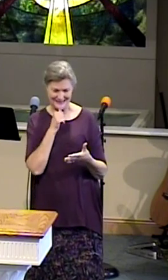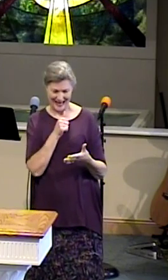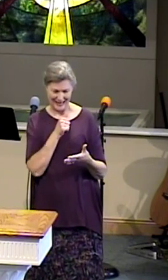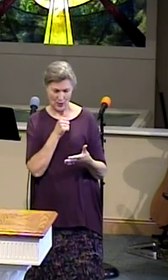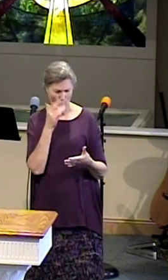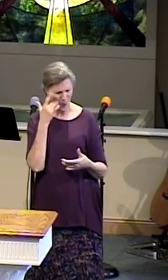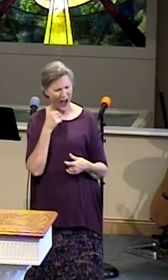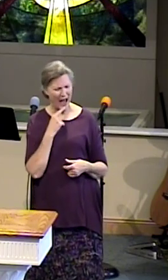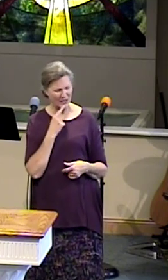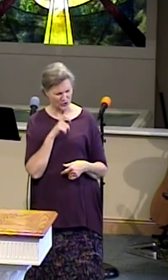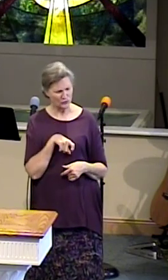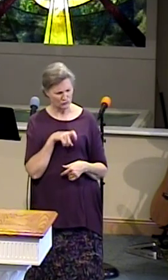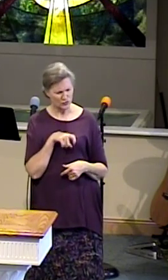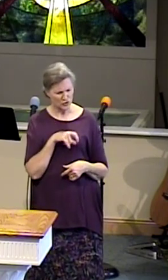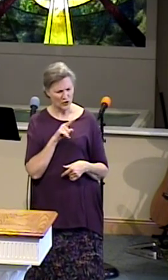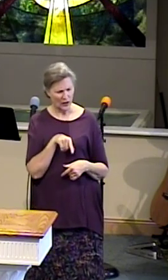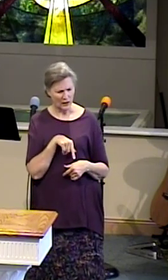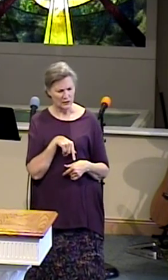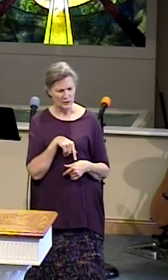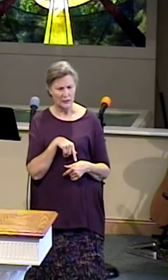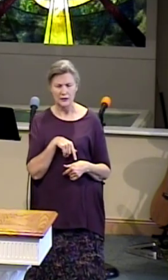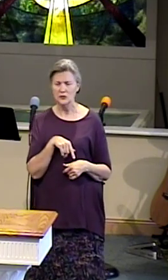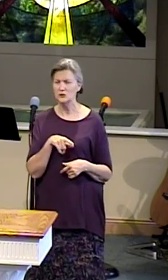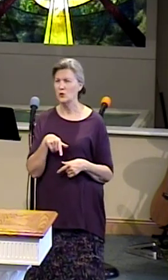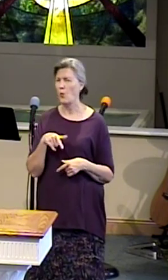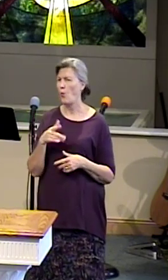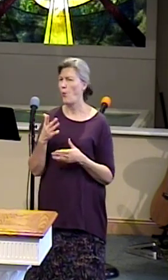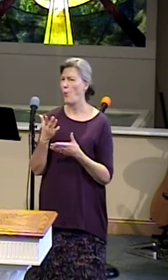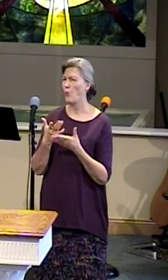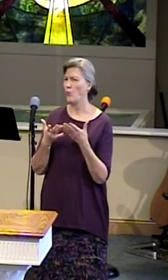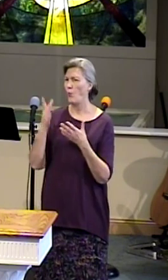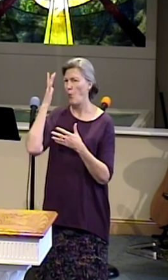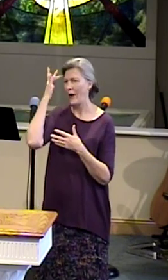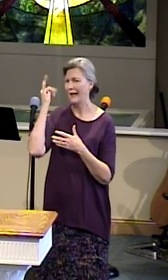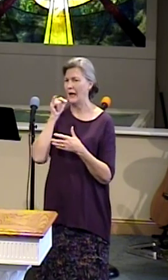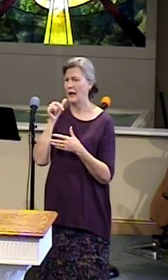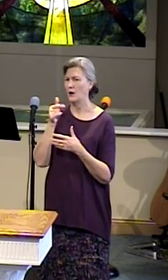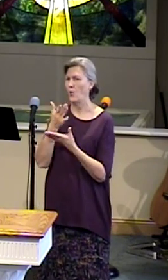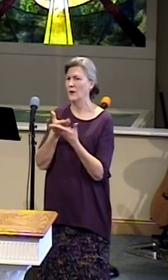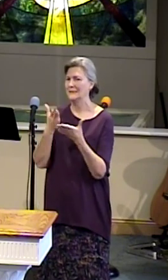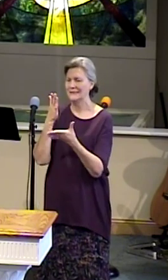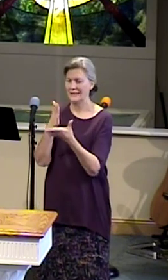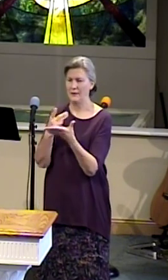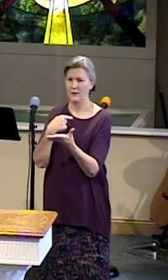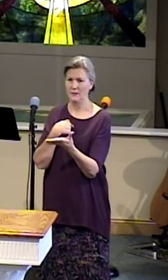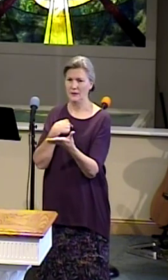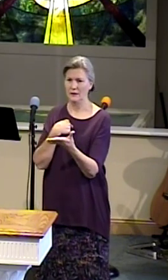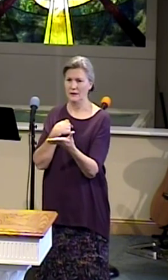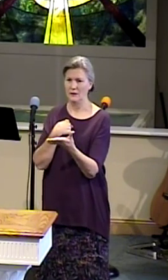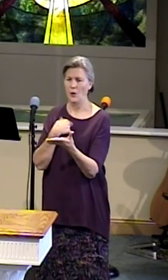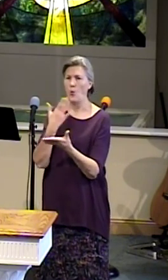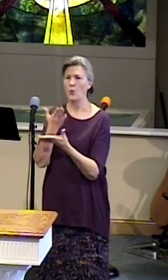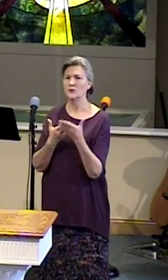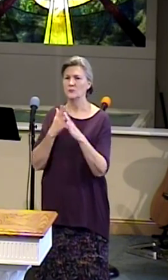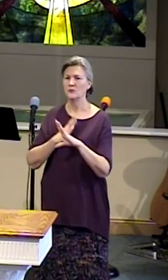why should I? But it should be, what's stopping me? The Bible teaches us to